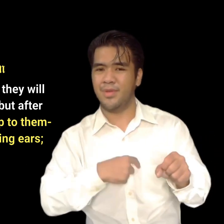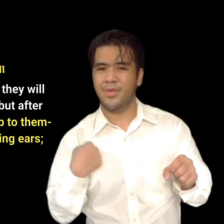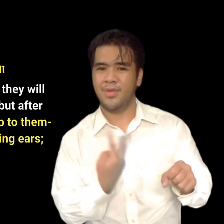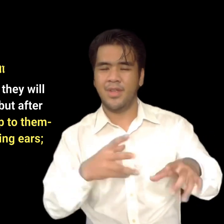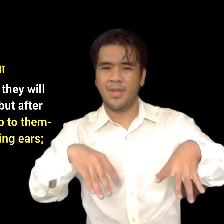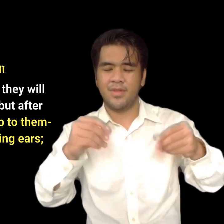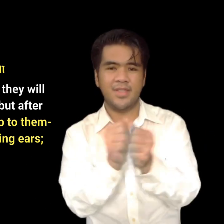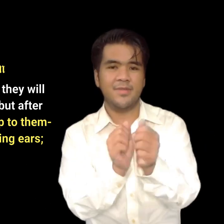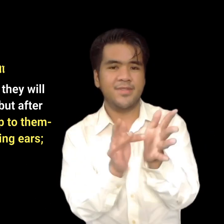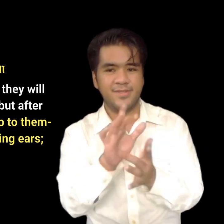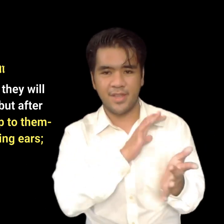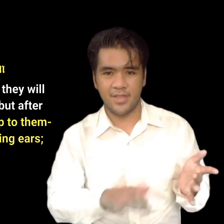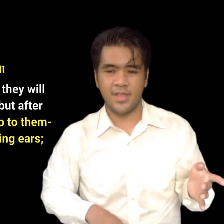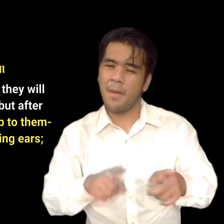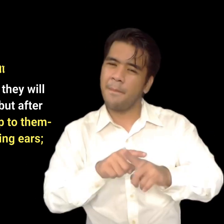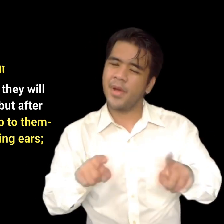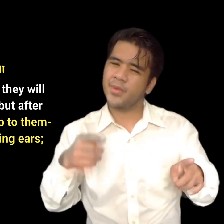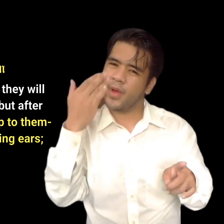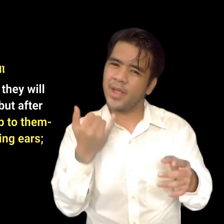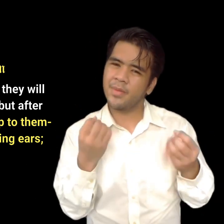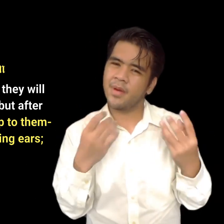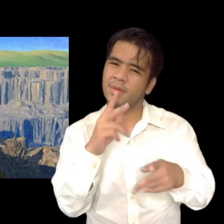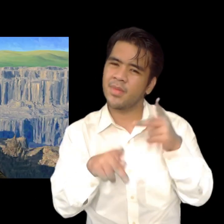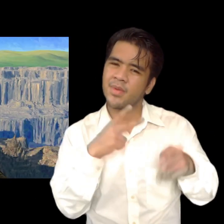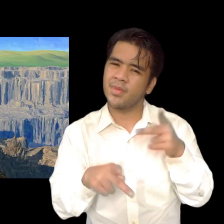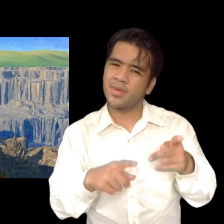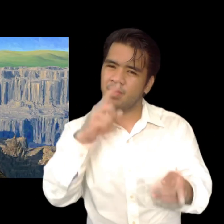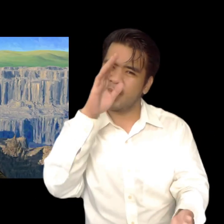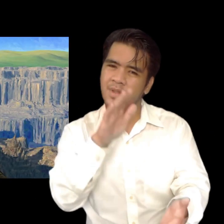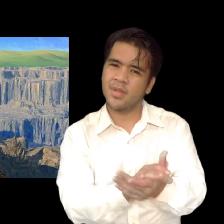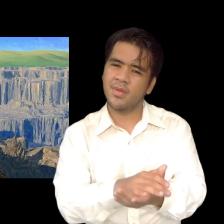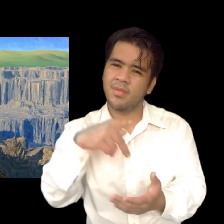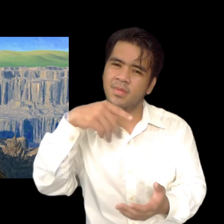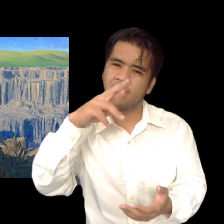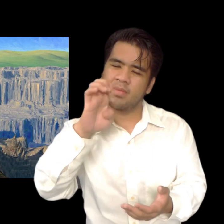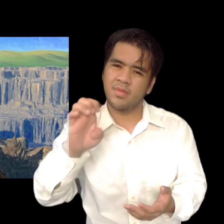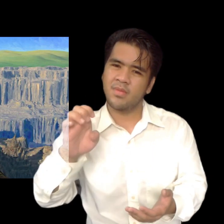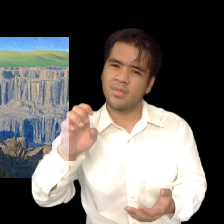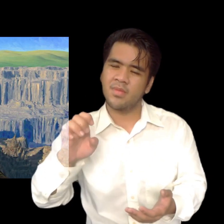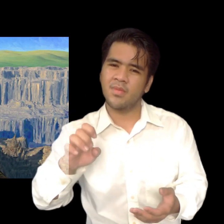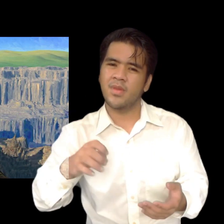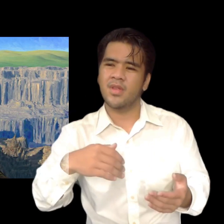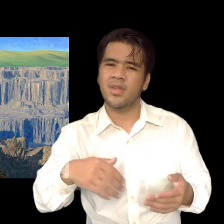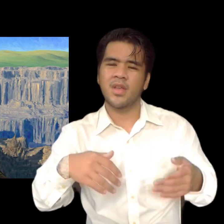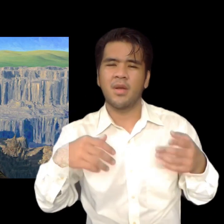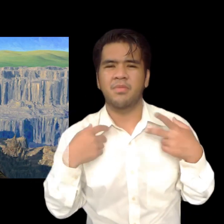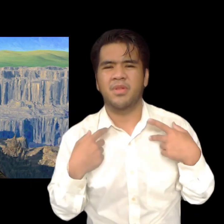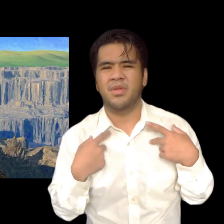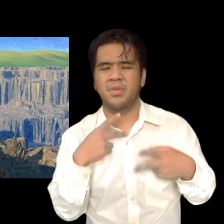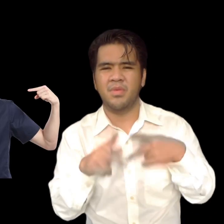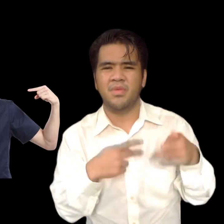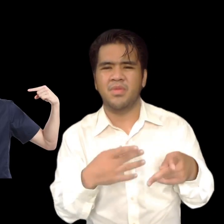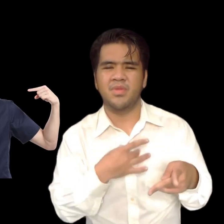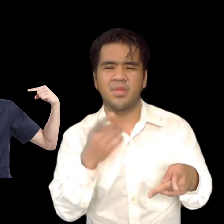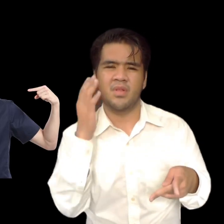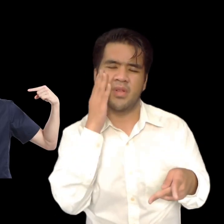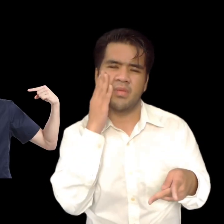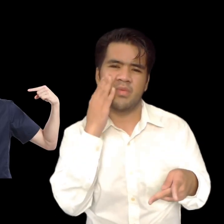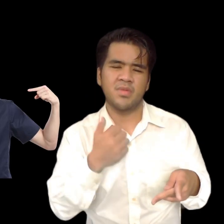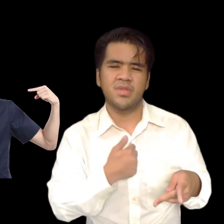Antichrist, they will instantly accept this false doctrine because they don't want to suffer or die for our Lord Jesus Christ. So if you still believe that